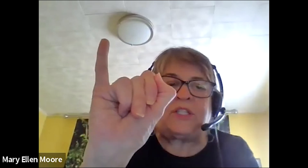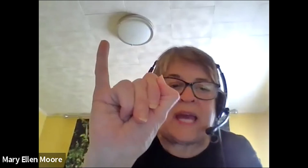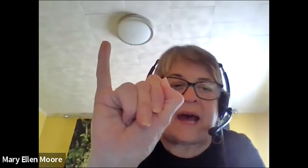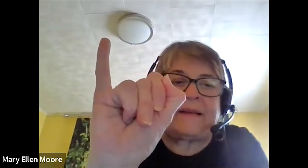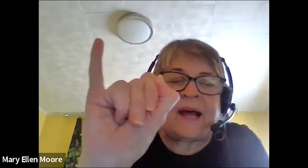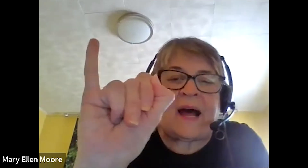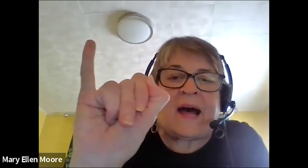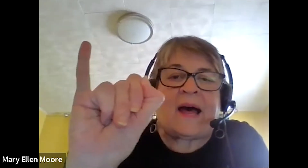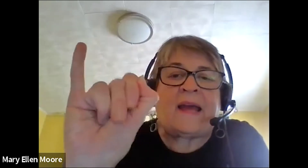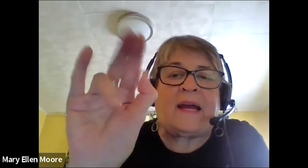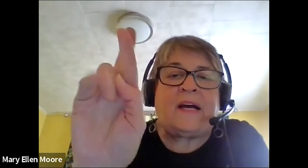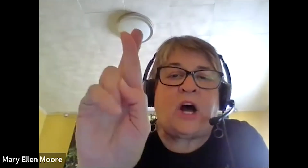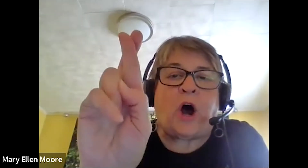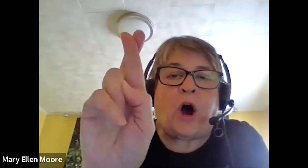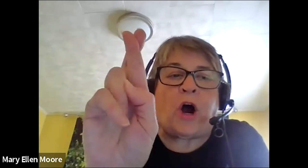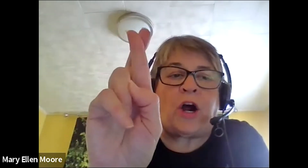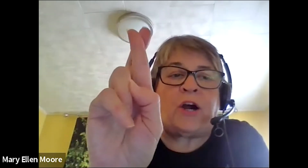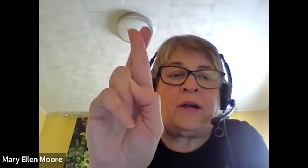Yeah. I. R.